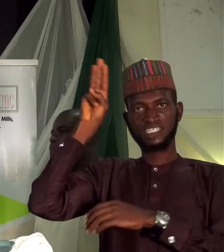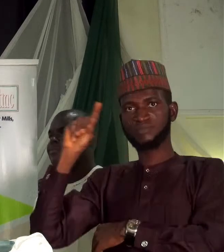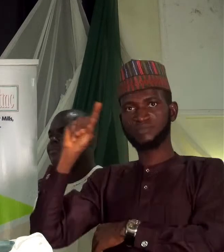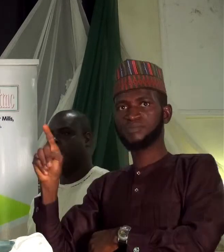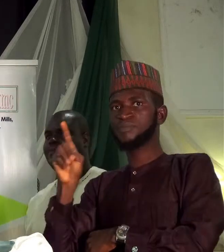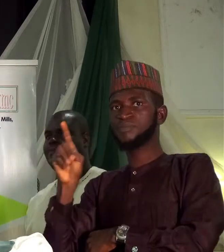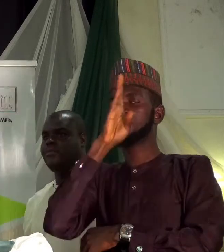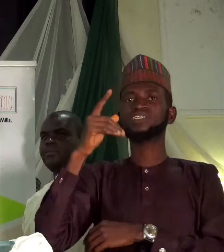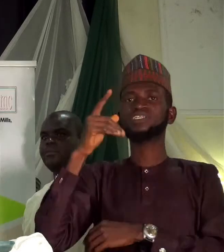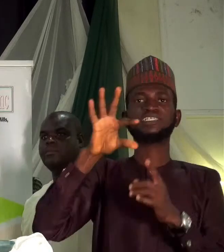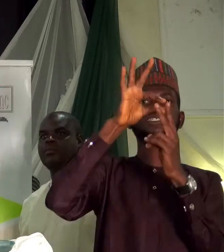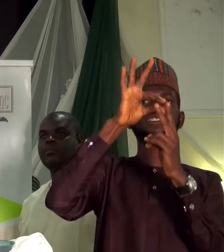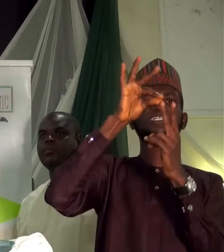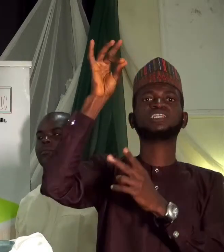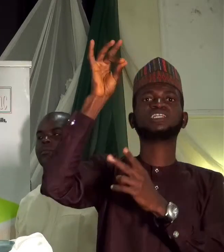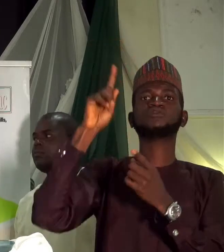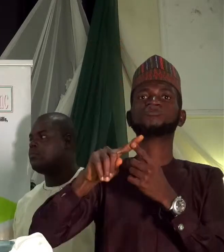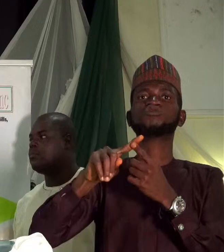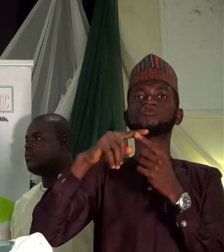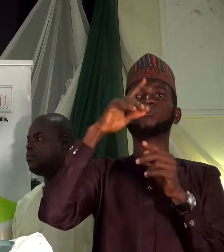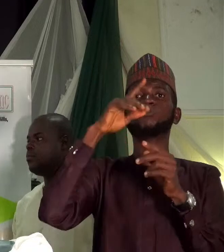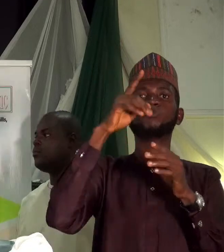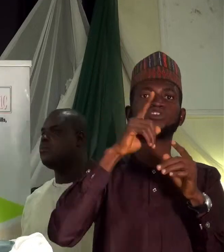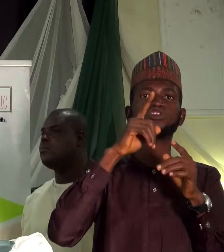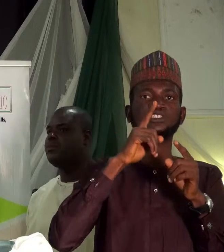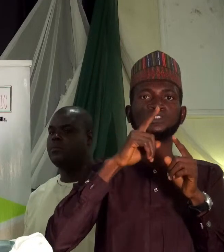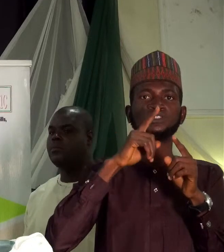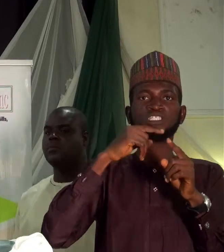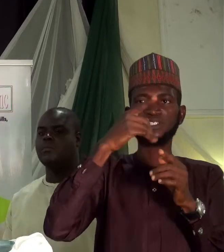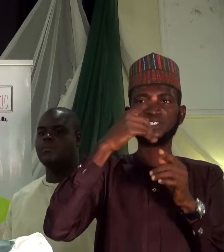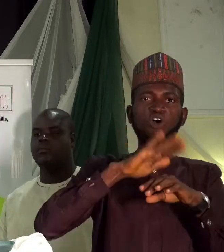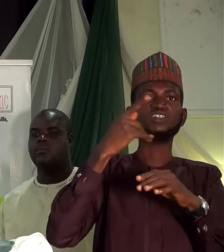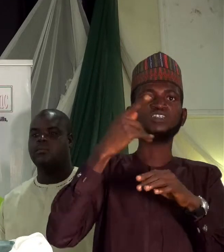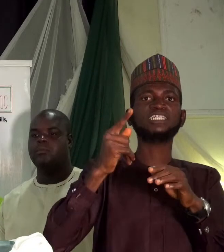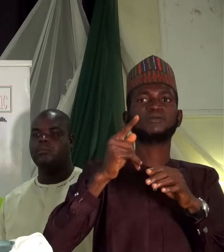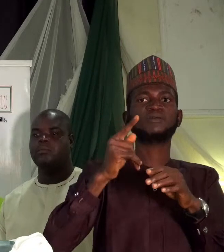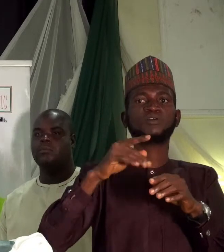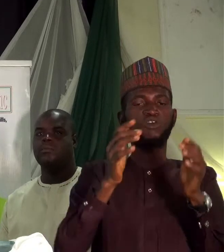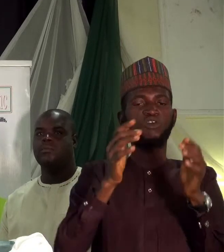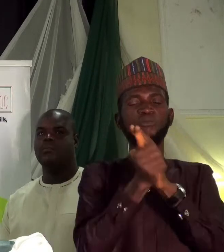selected to deliver a speech on competence and character, the proven path to national development.